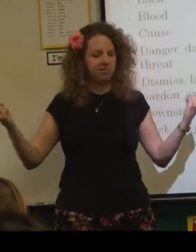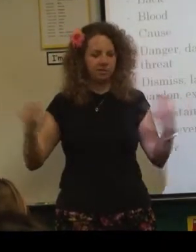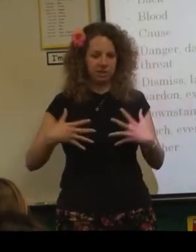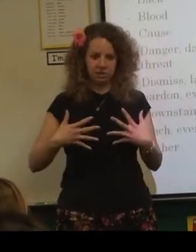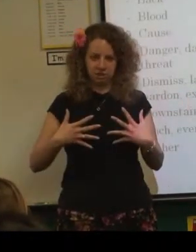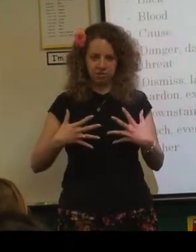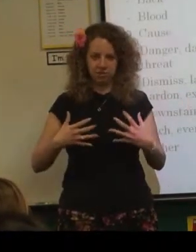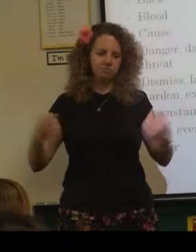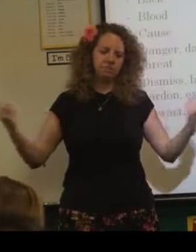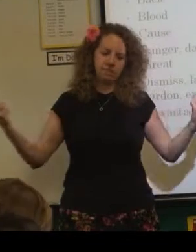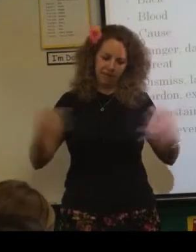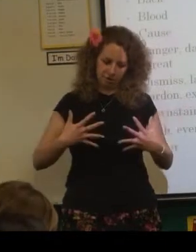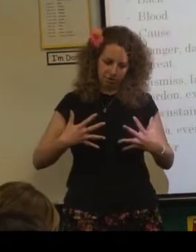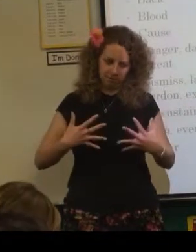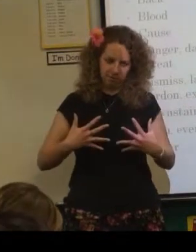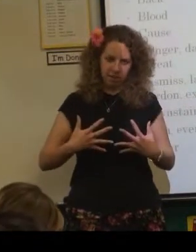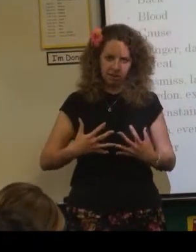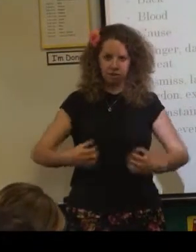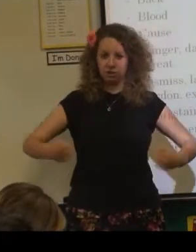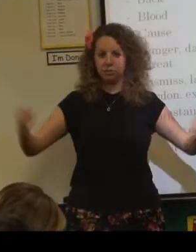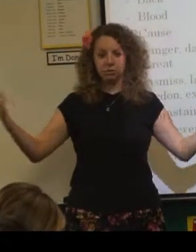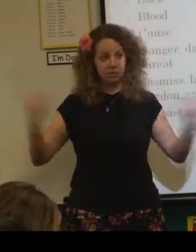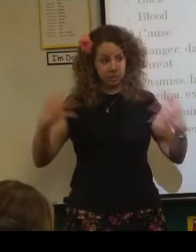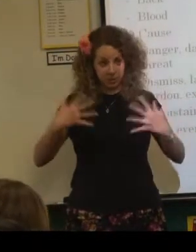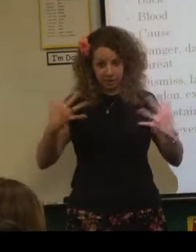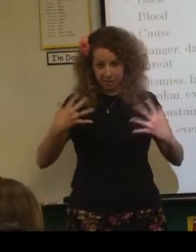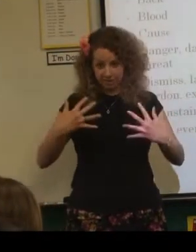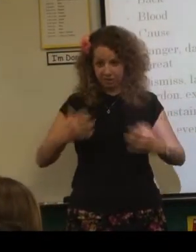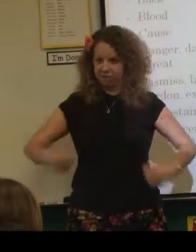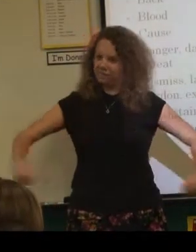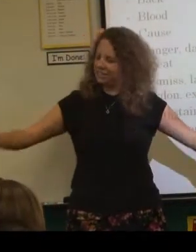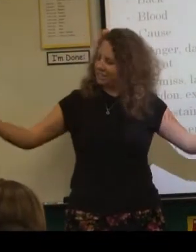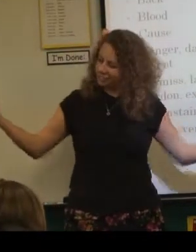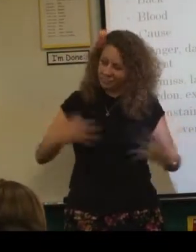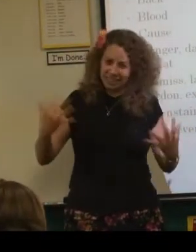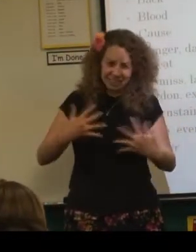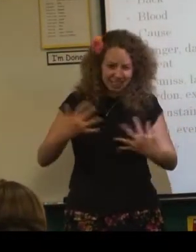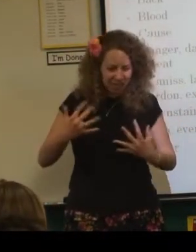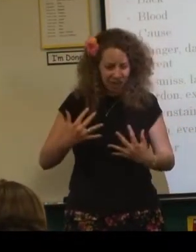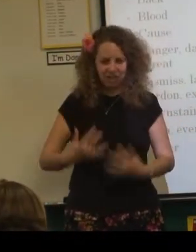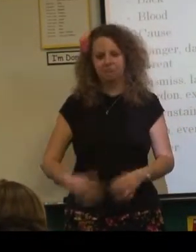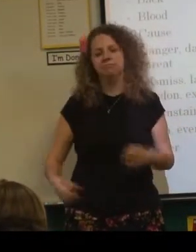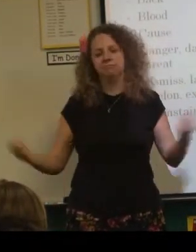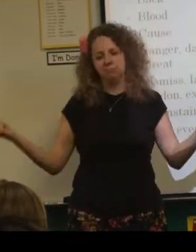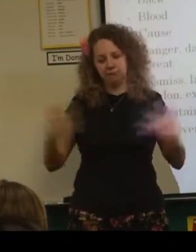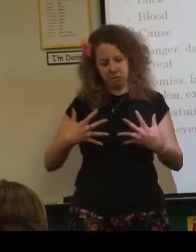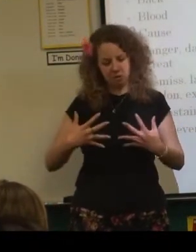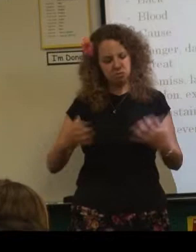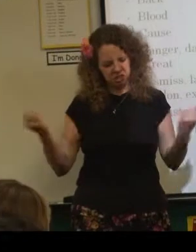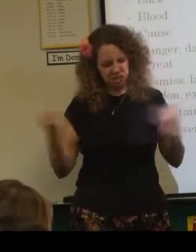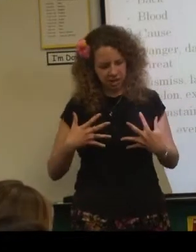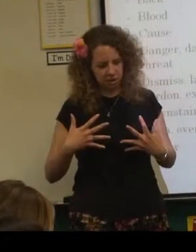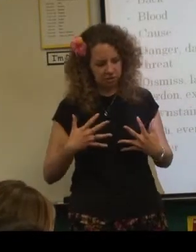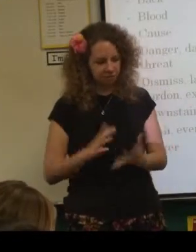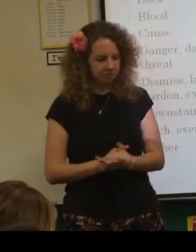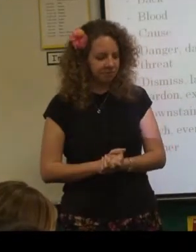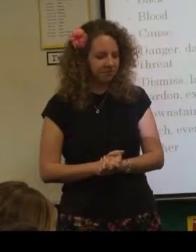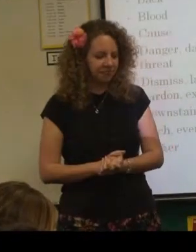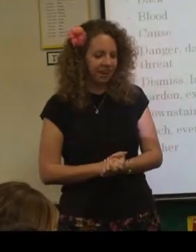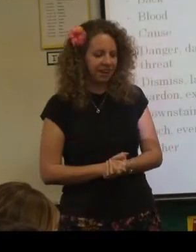of those adjectives. Scared. You can also do it this way, like for emphasis, like scared, or just scared. Okay,